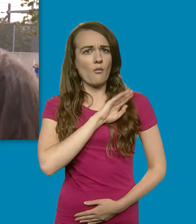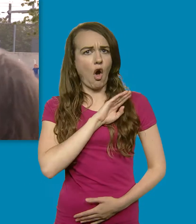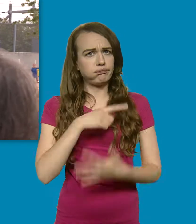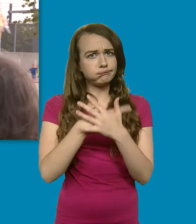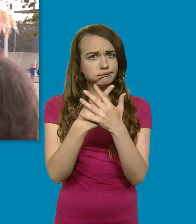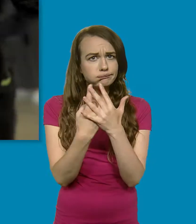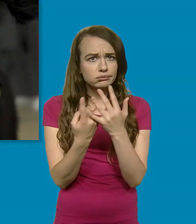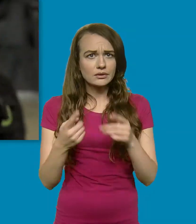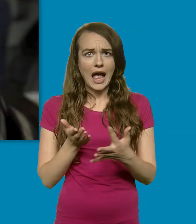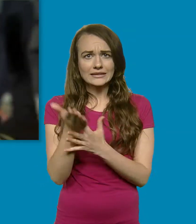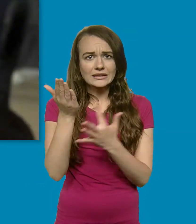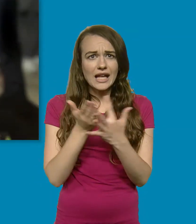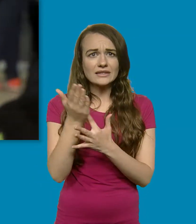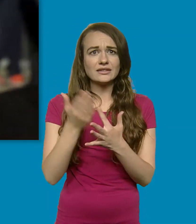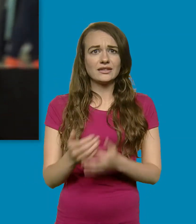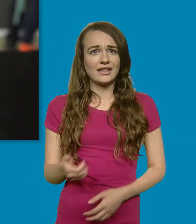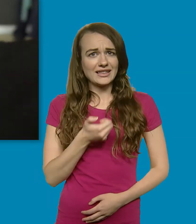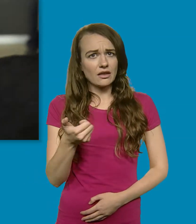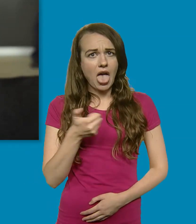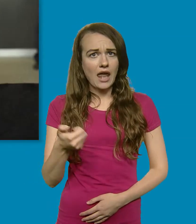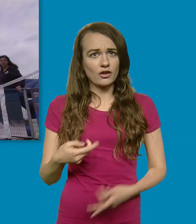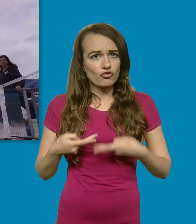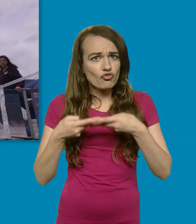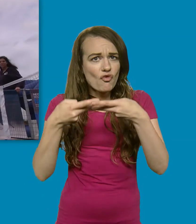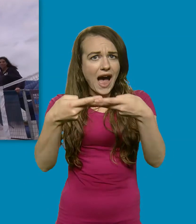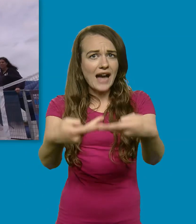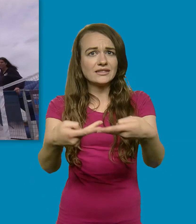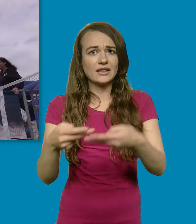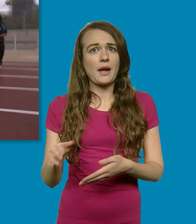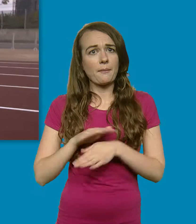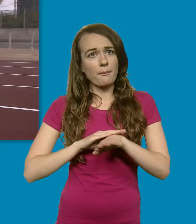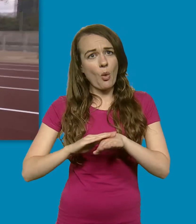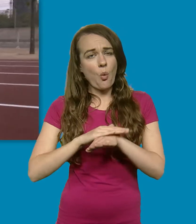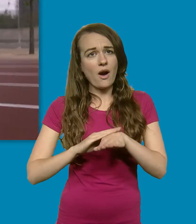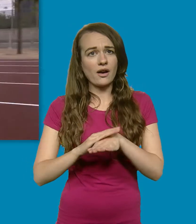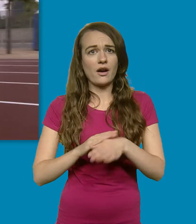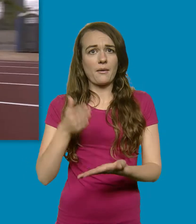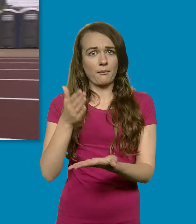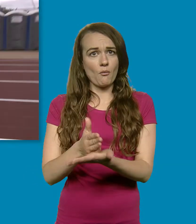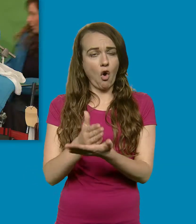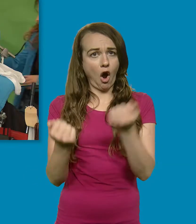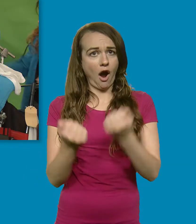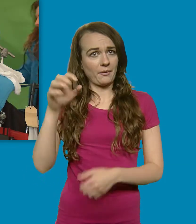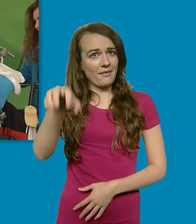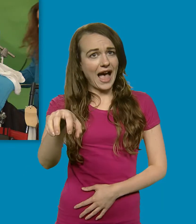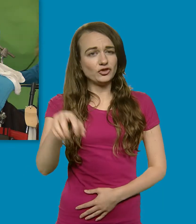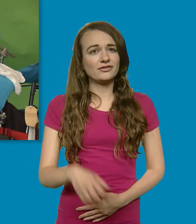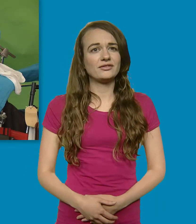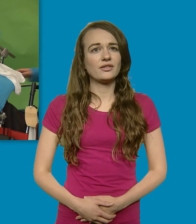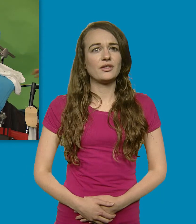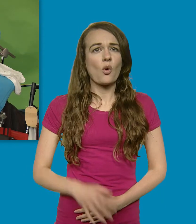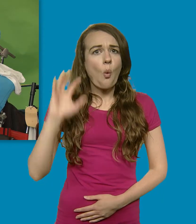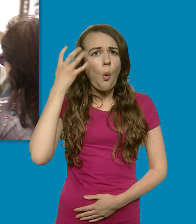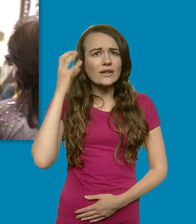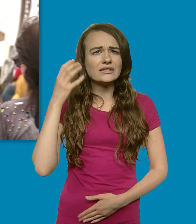access routes throughout the park, a dial-a-ride shuttle service and blue badge parking. Audio